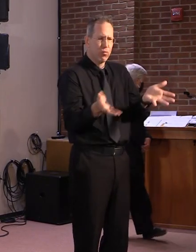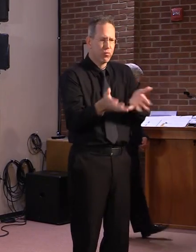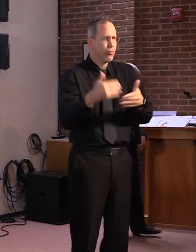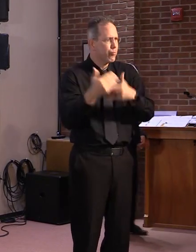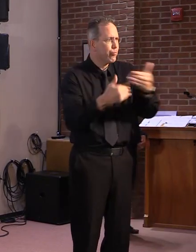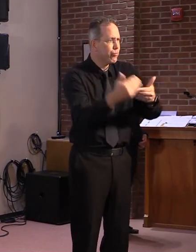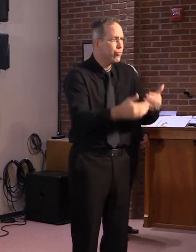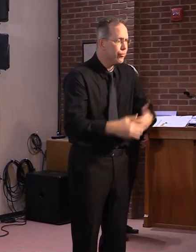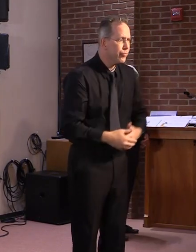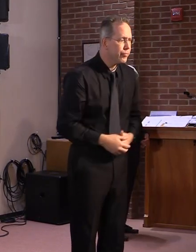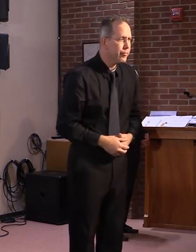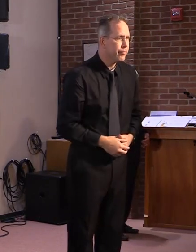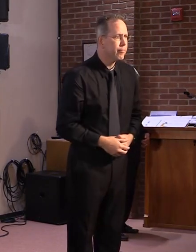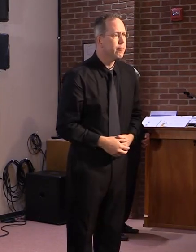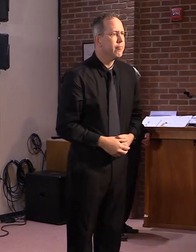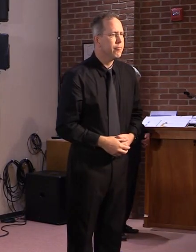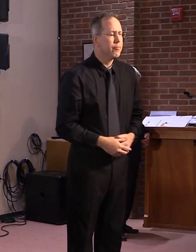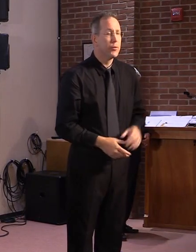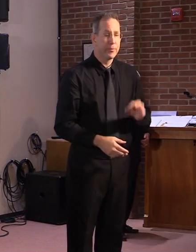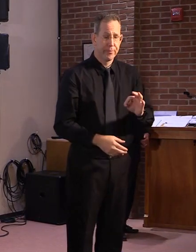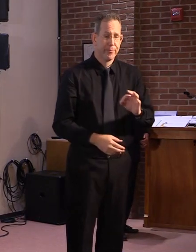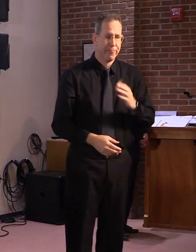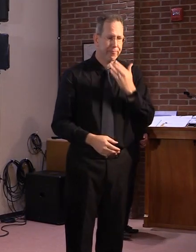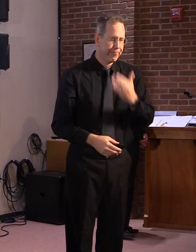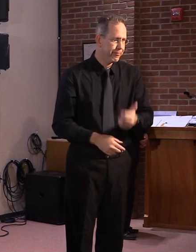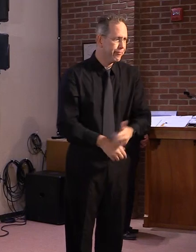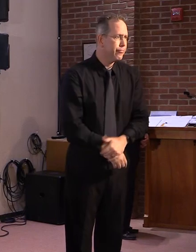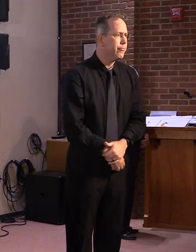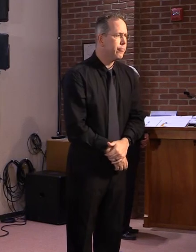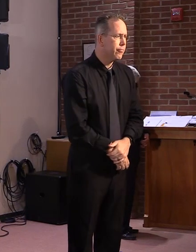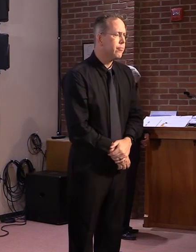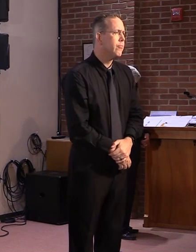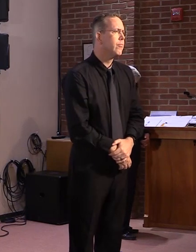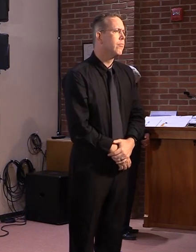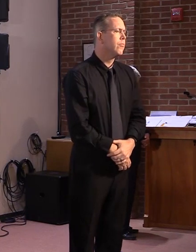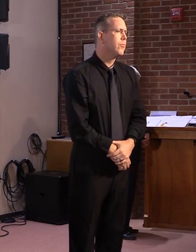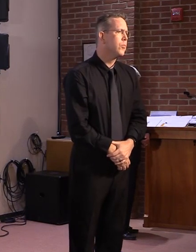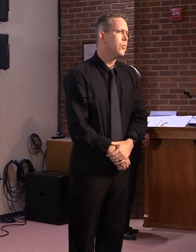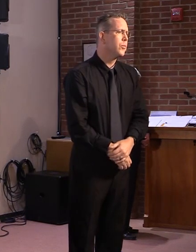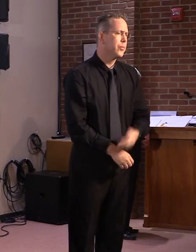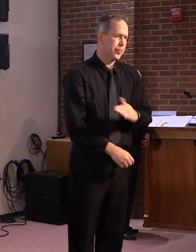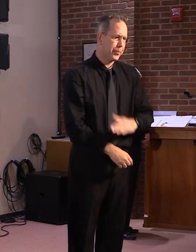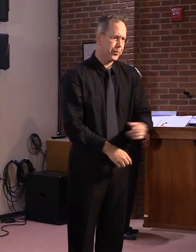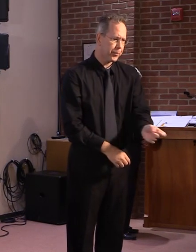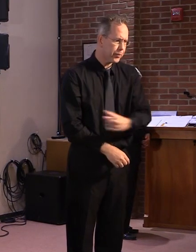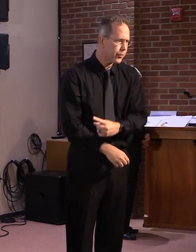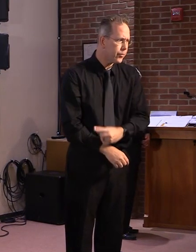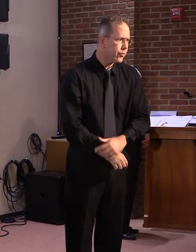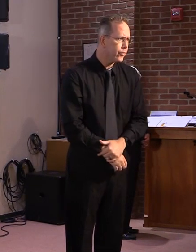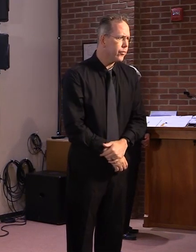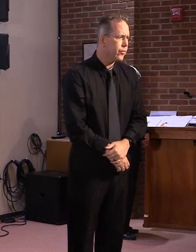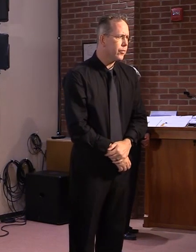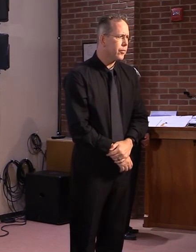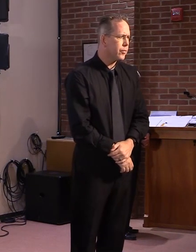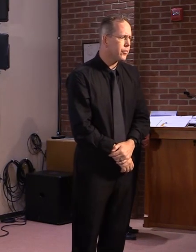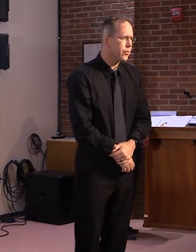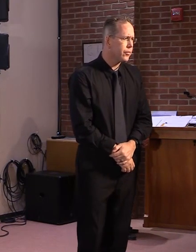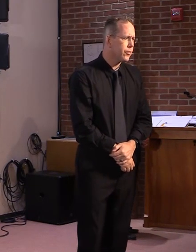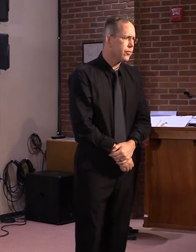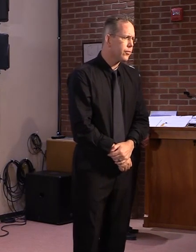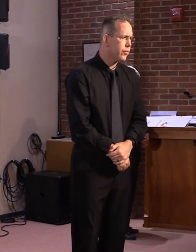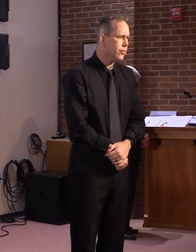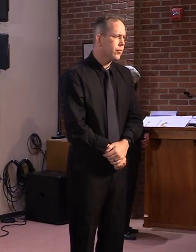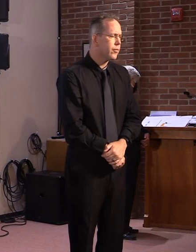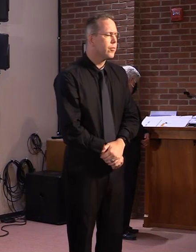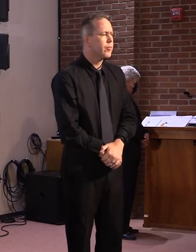Lisa, the Valley Reporter. Good morning. This question is for Secretary Curley, and it's about